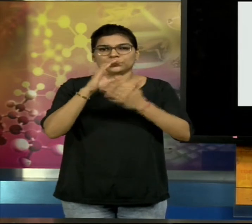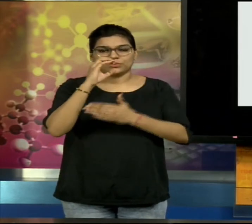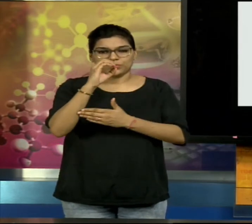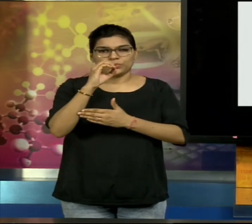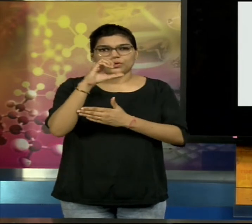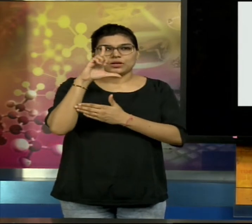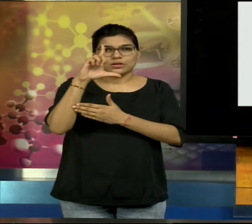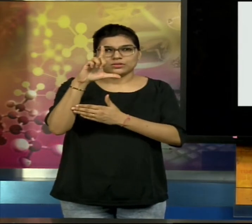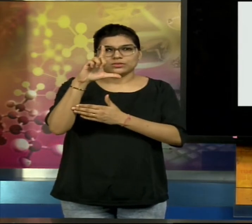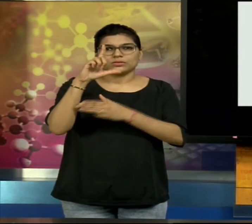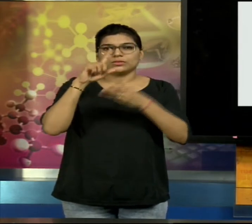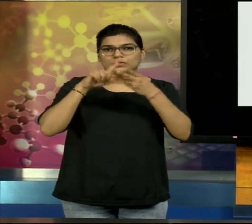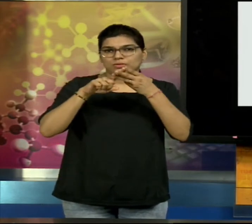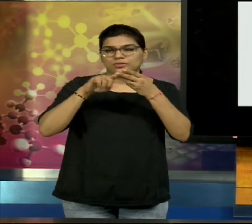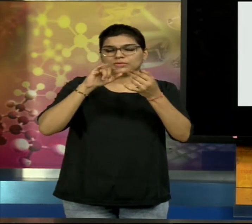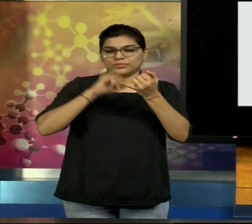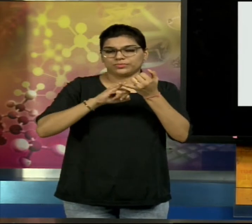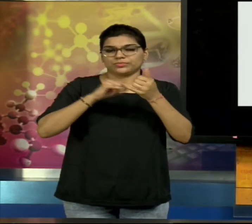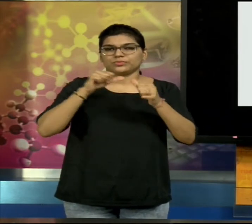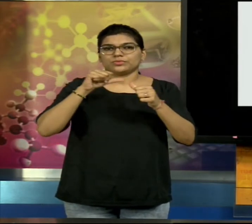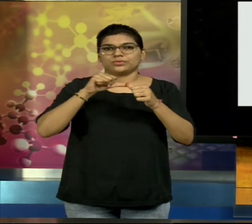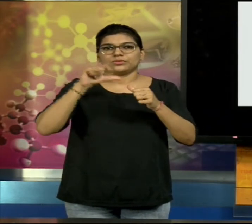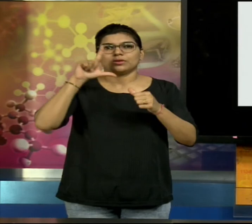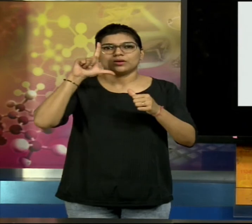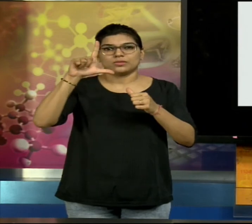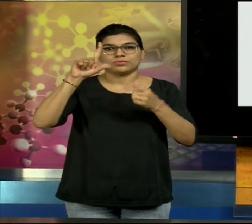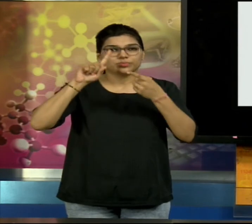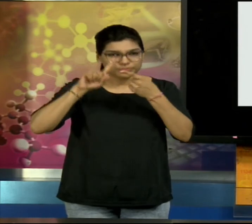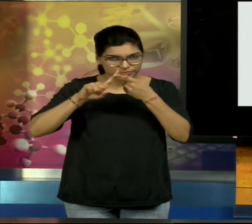Now this word, wholesale market.